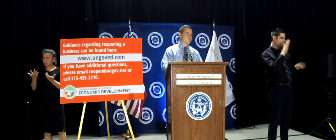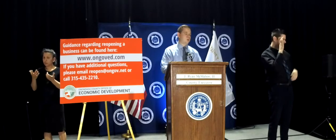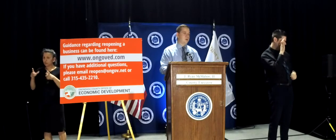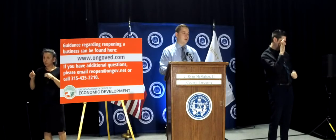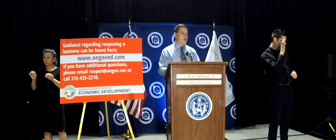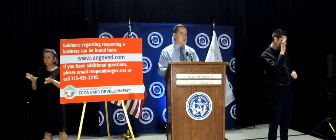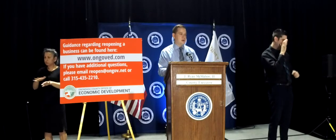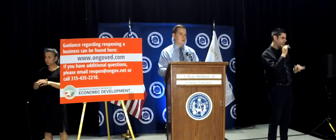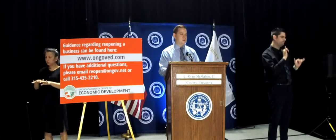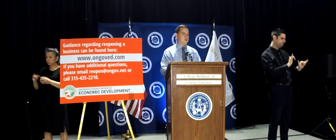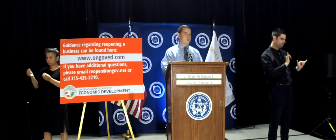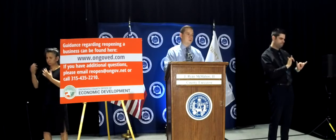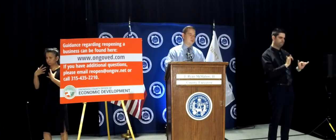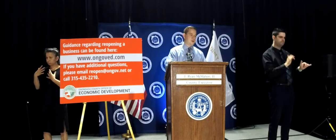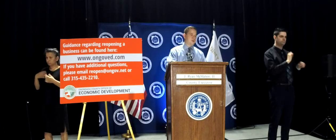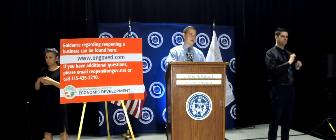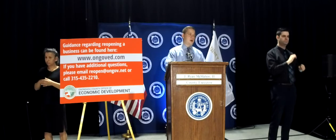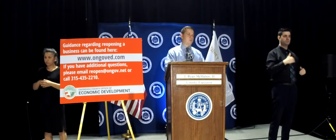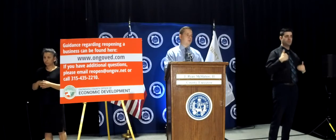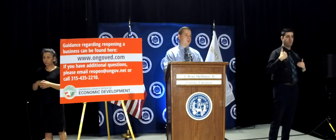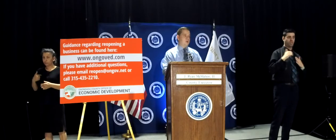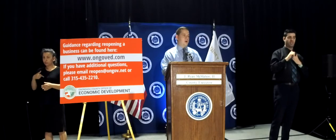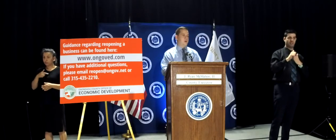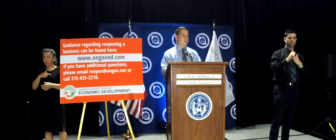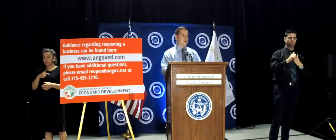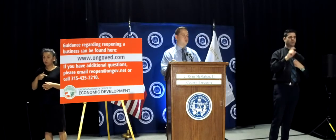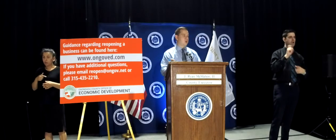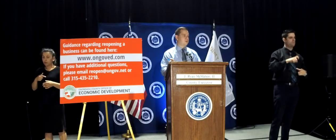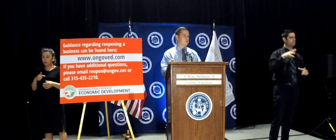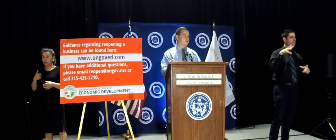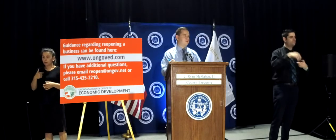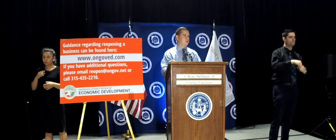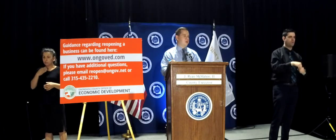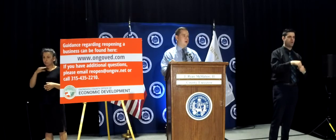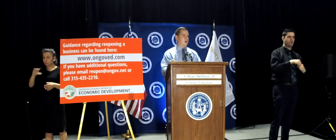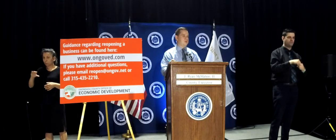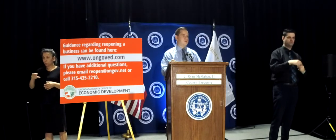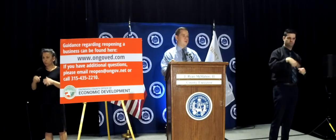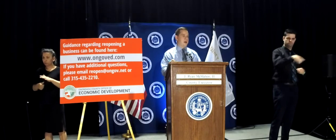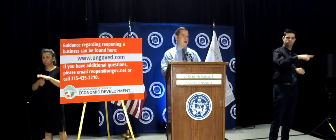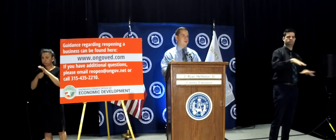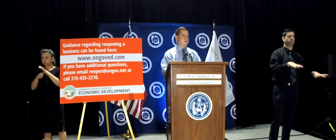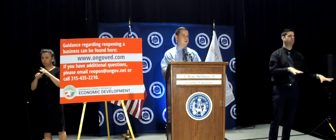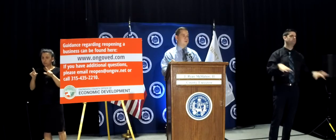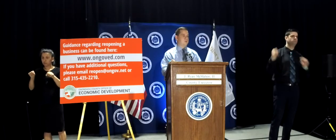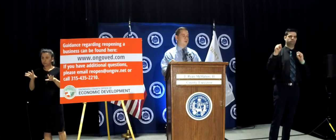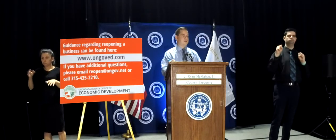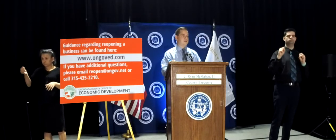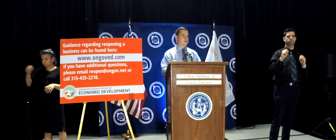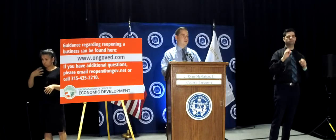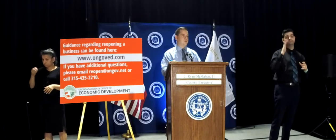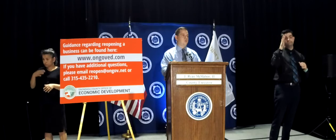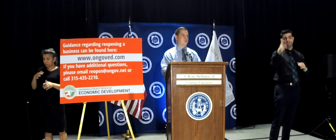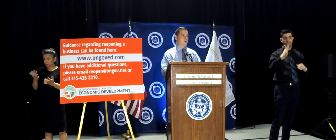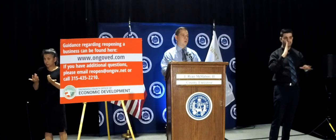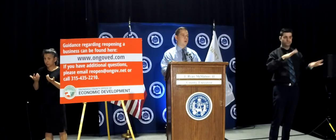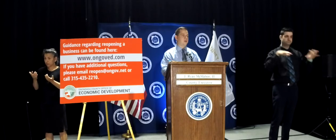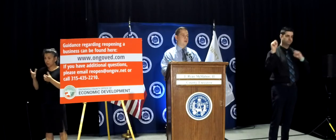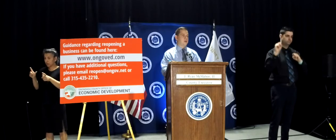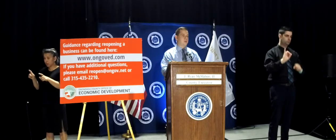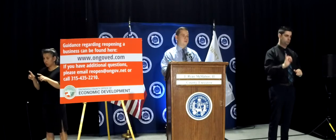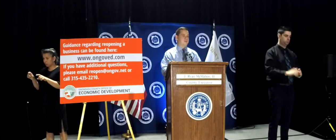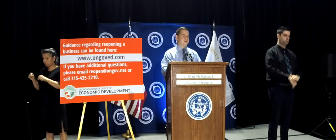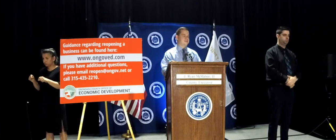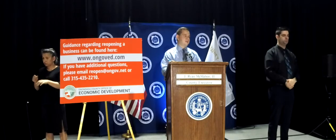table and to help be constructive so that we continue to move